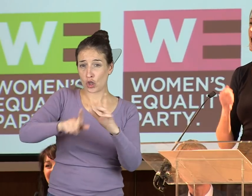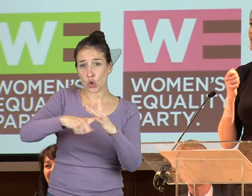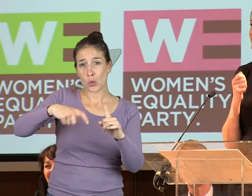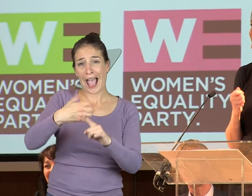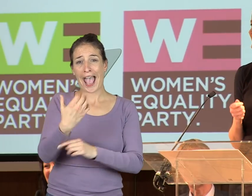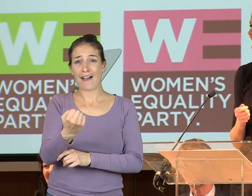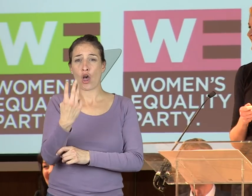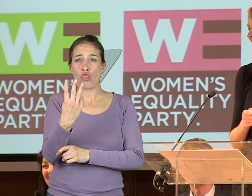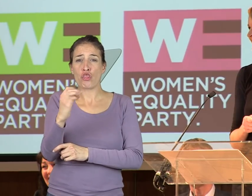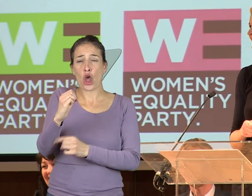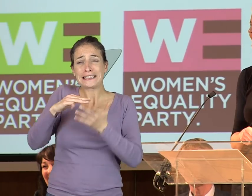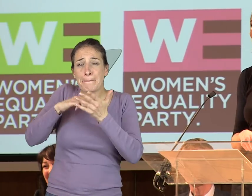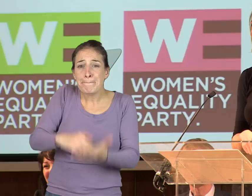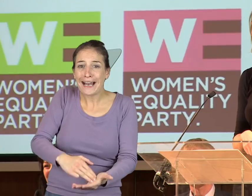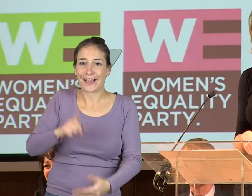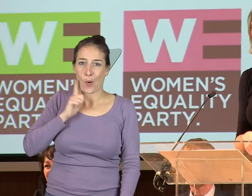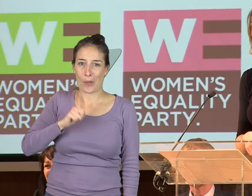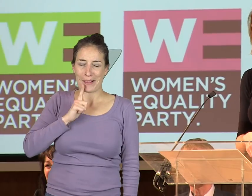MPs.